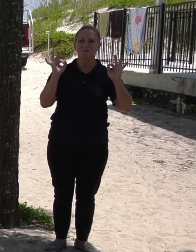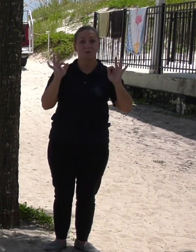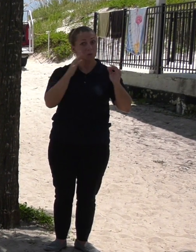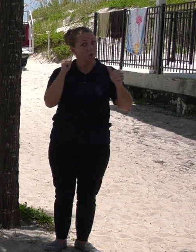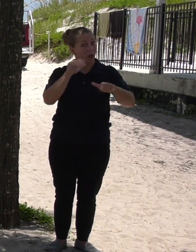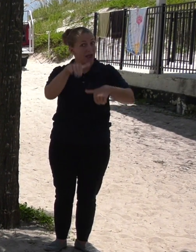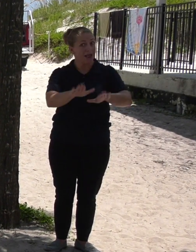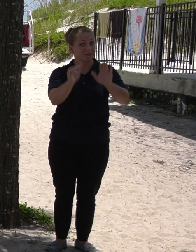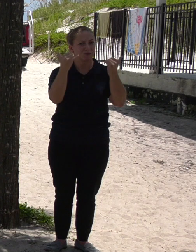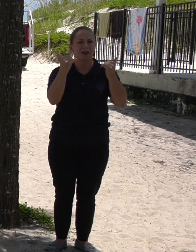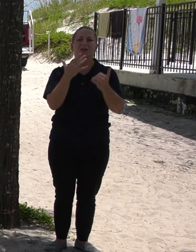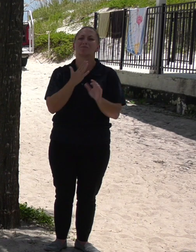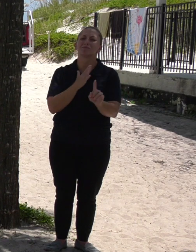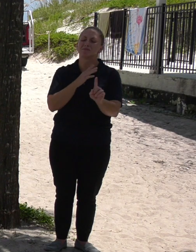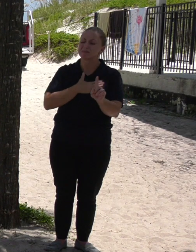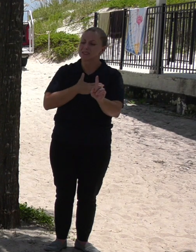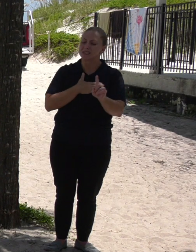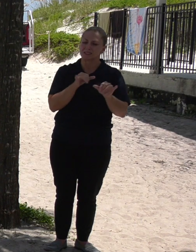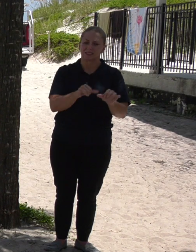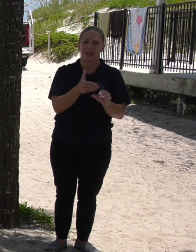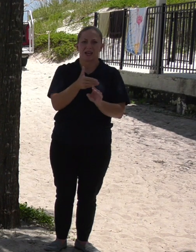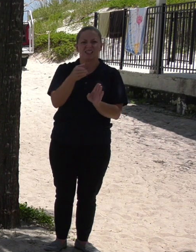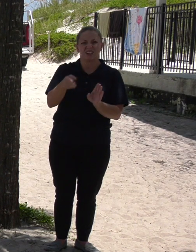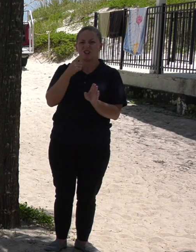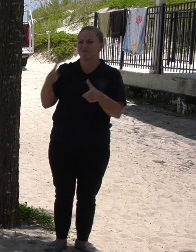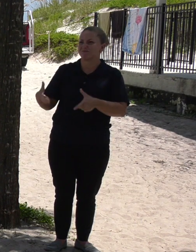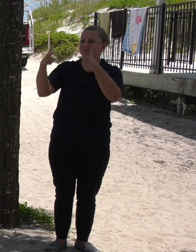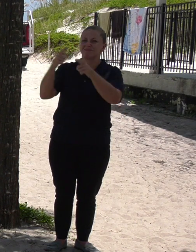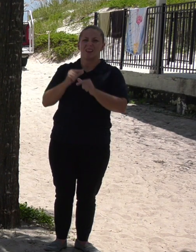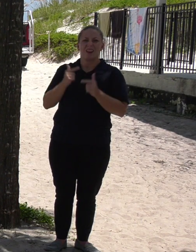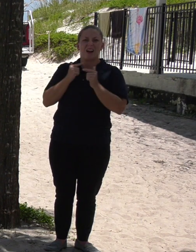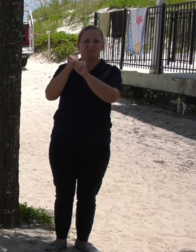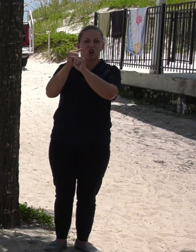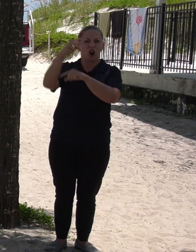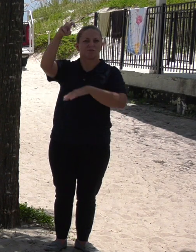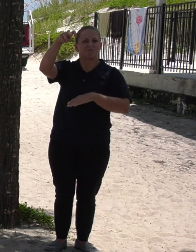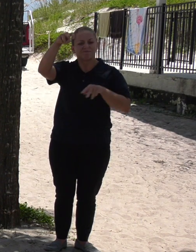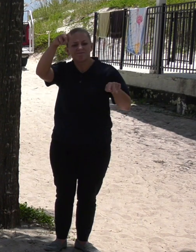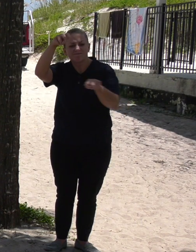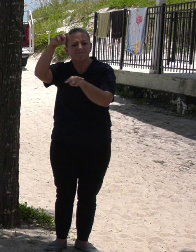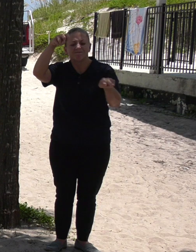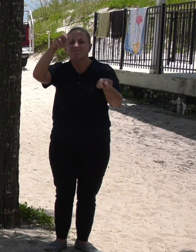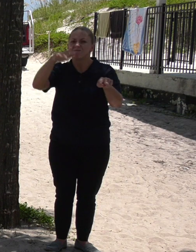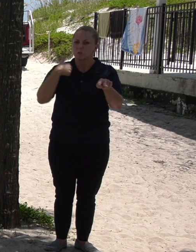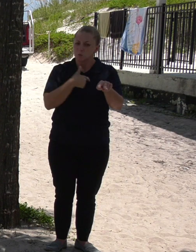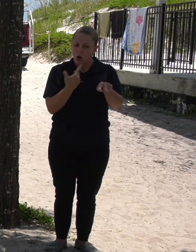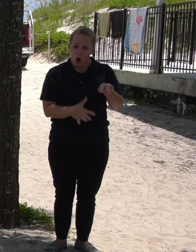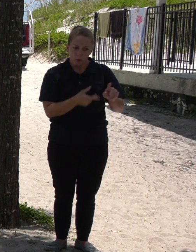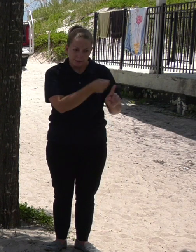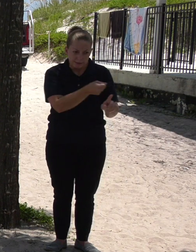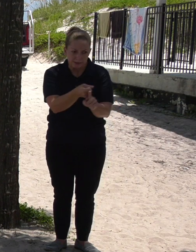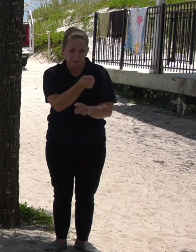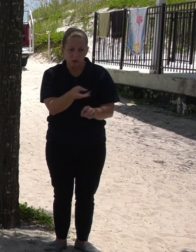please stay near a lifeguard. These riptides are serious. We've already had incidents out here at the beach. Stay near a lifeguard, be